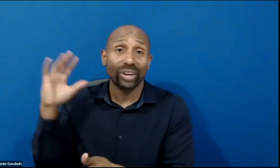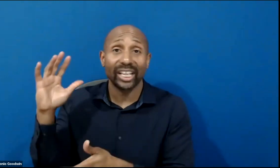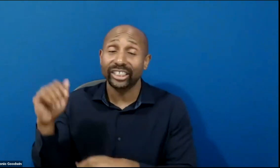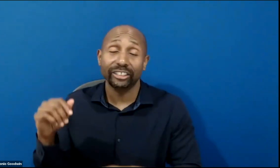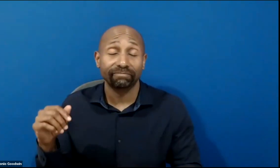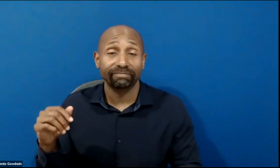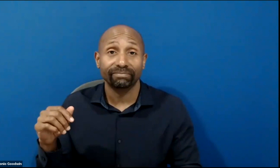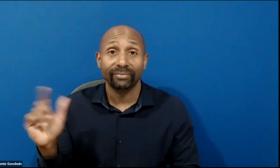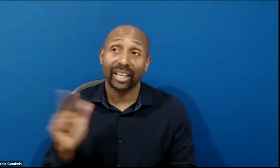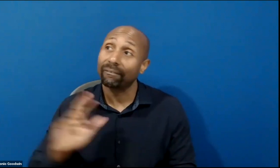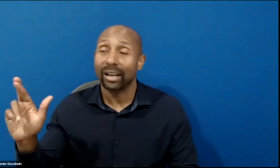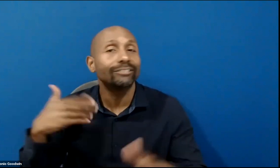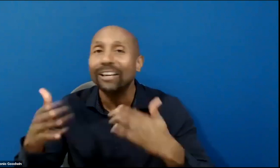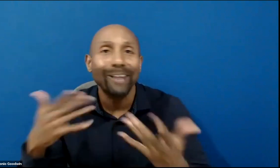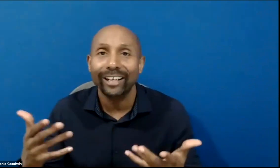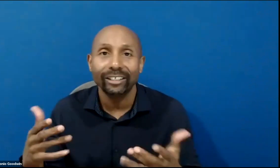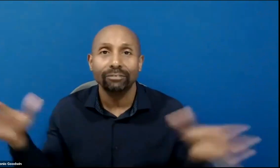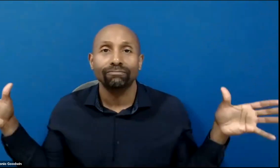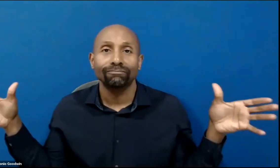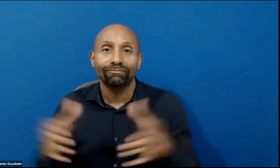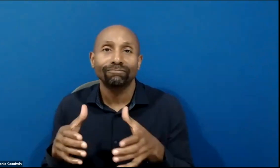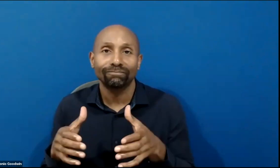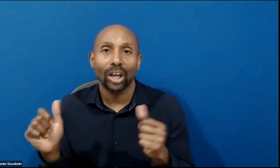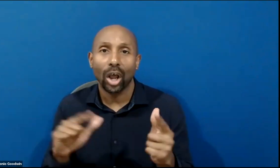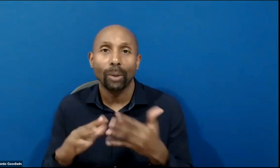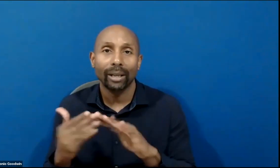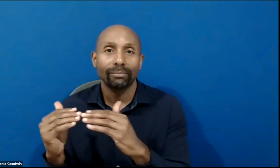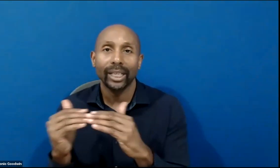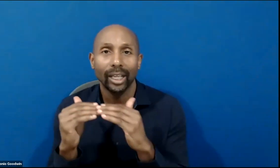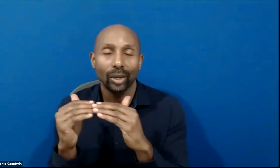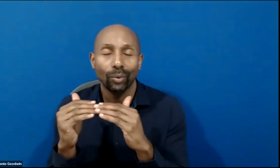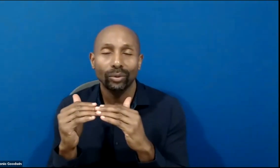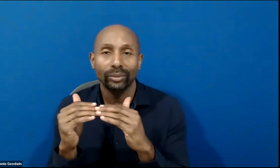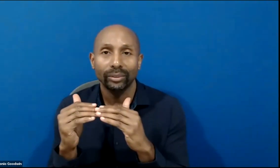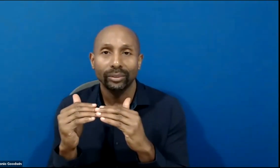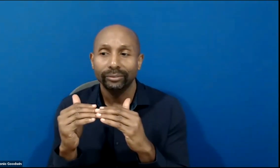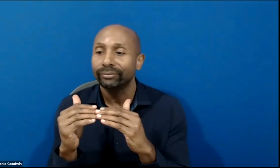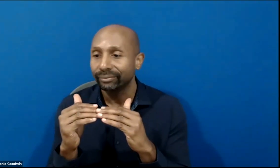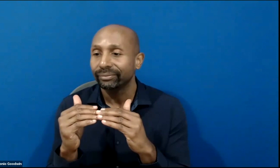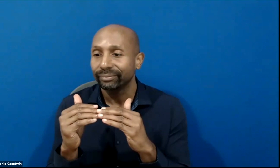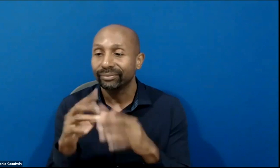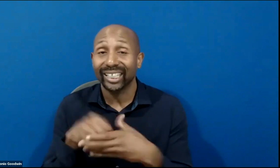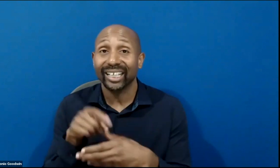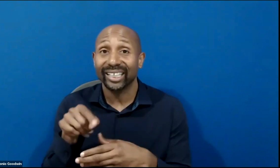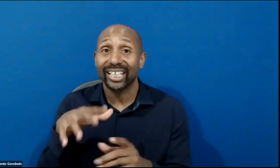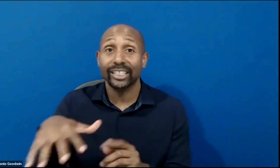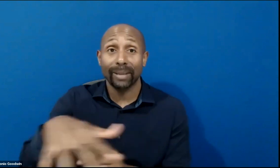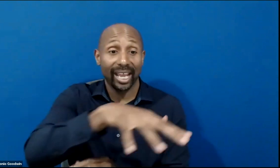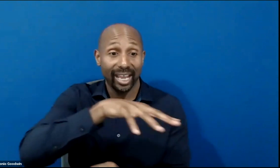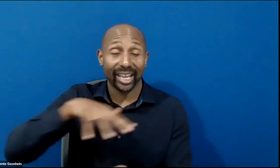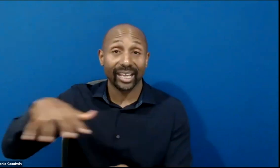old and young, we all meet as equals on this space created for